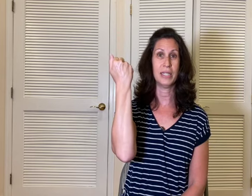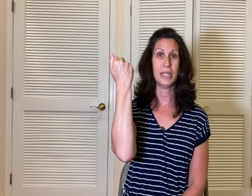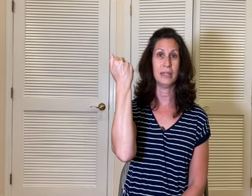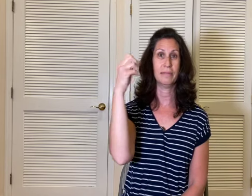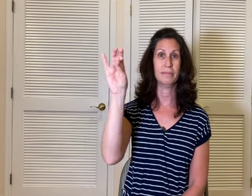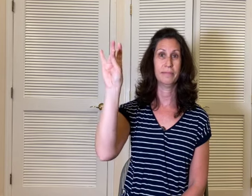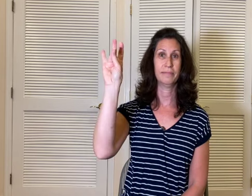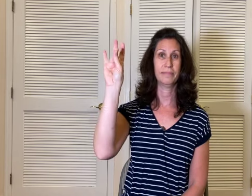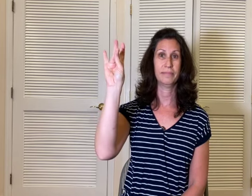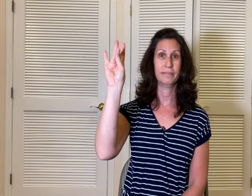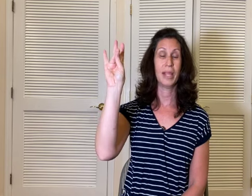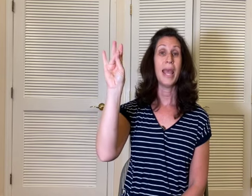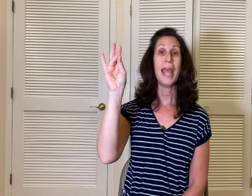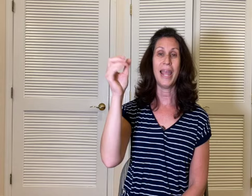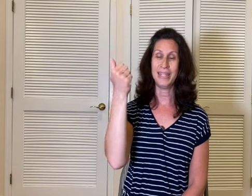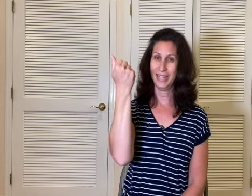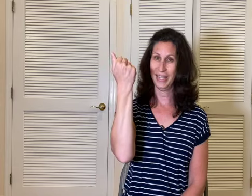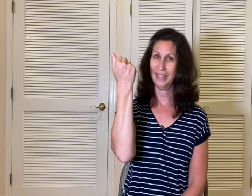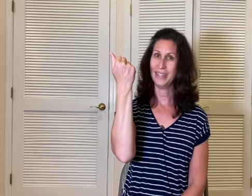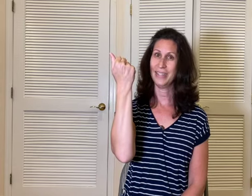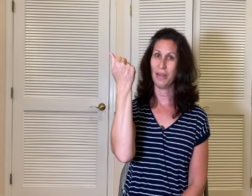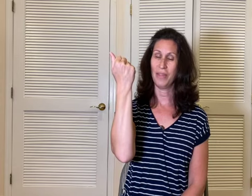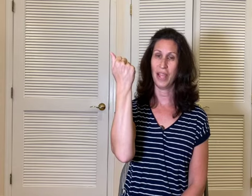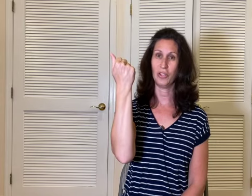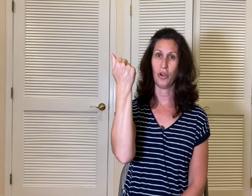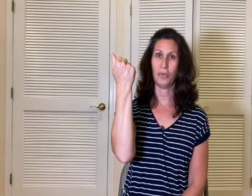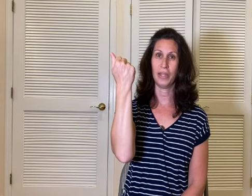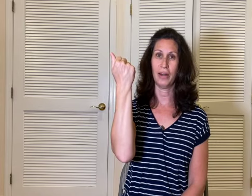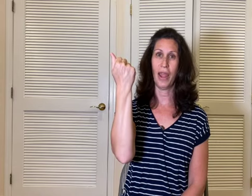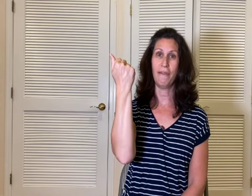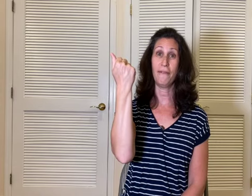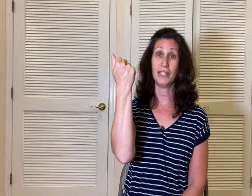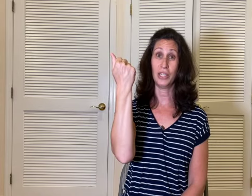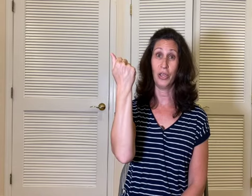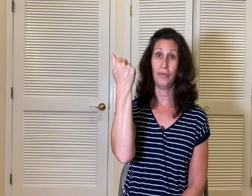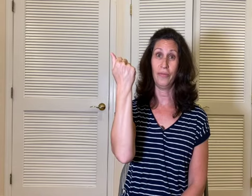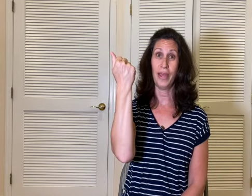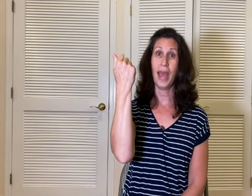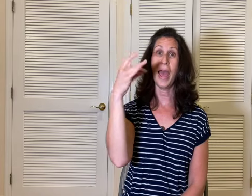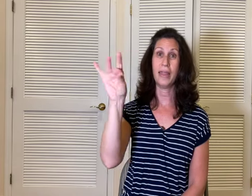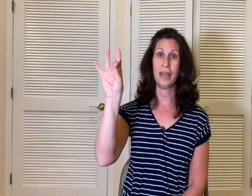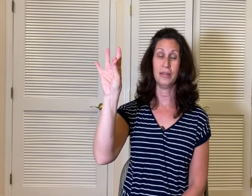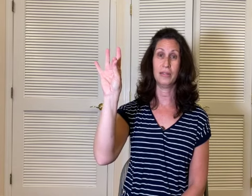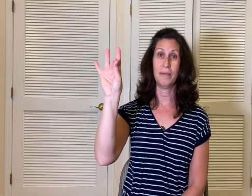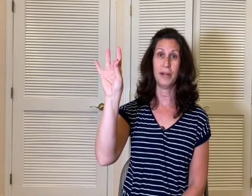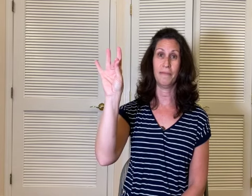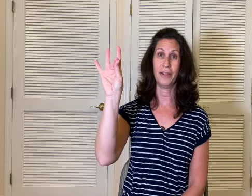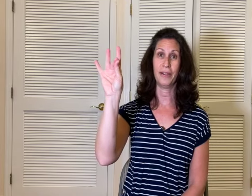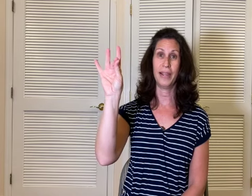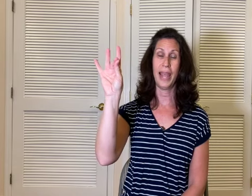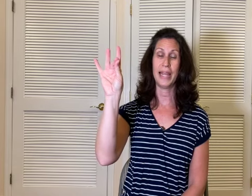17. 18, same thing. Start with the letter A facing you and then to the middle finger,